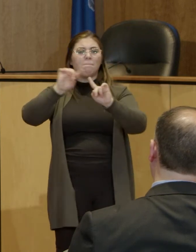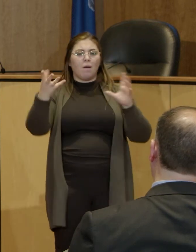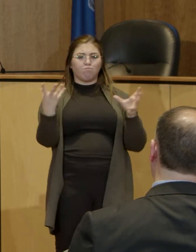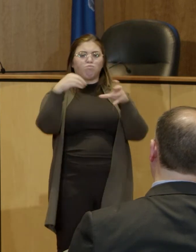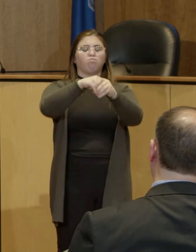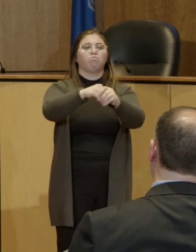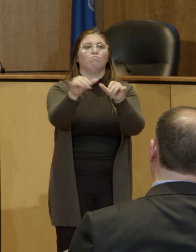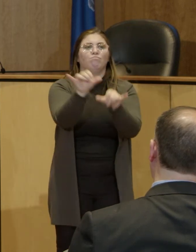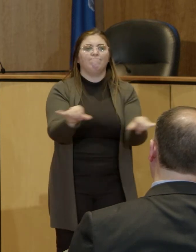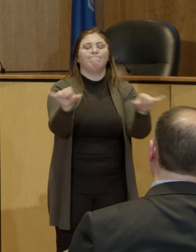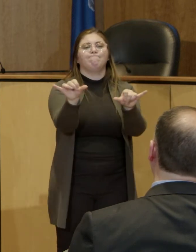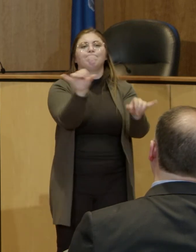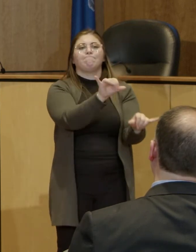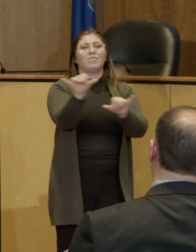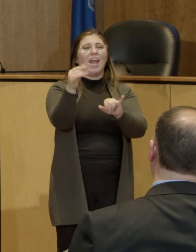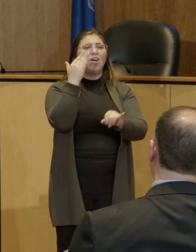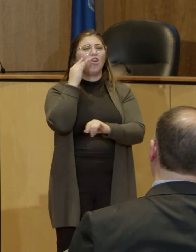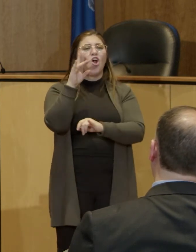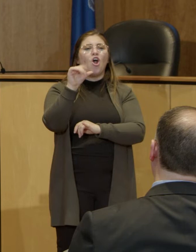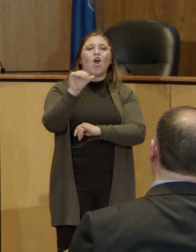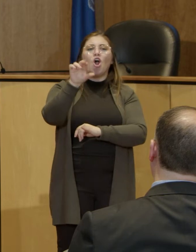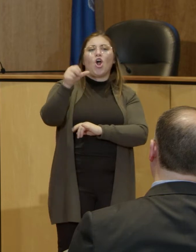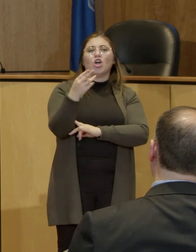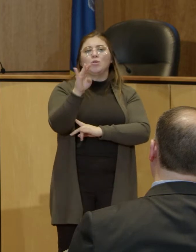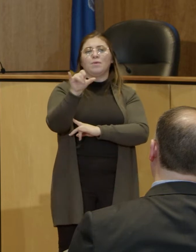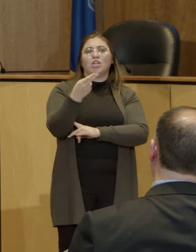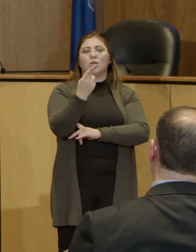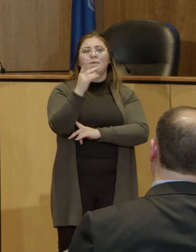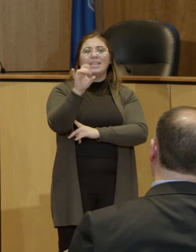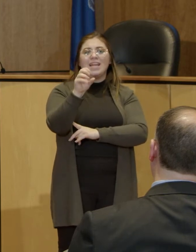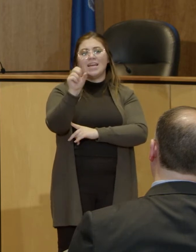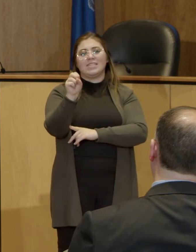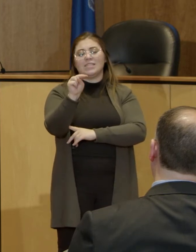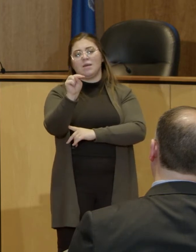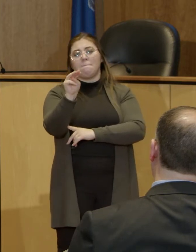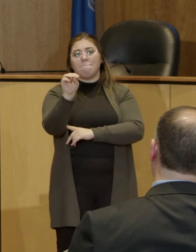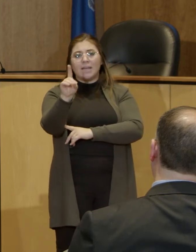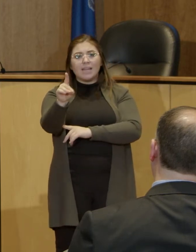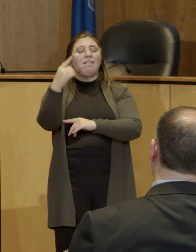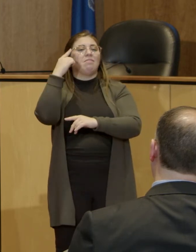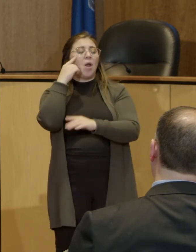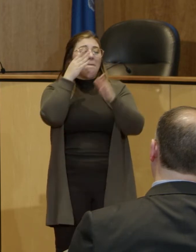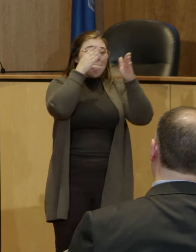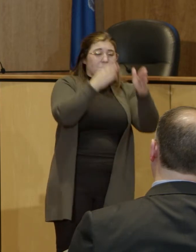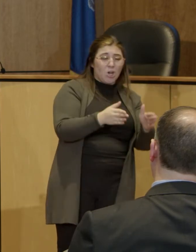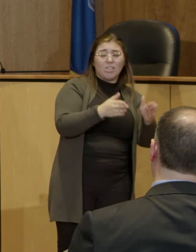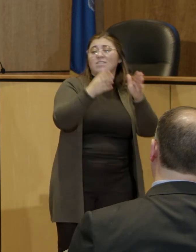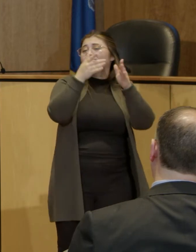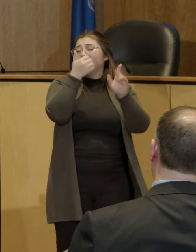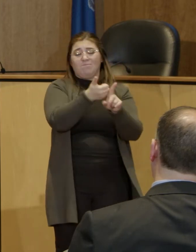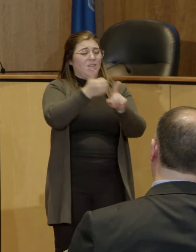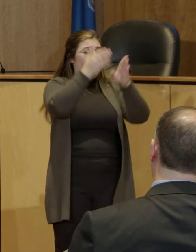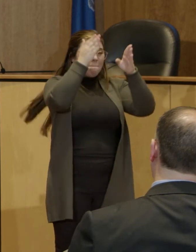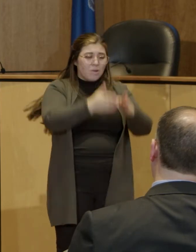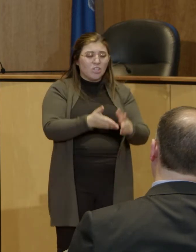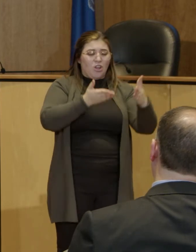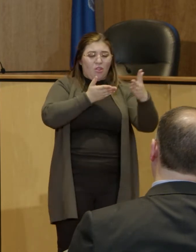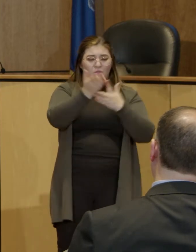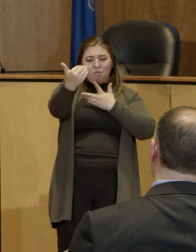me. As Archbishop Desmond Tutu explained, a person is a person through other